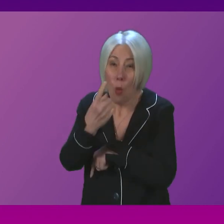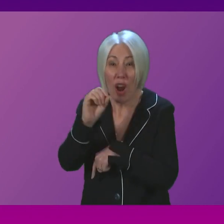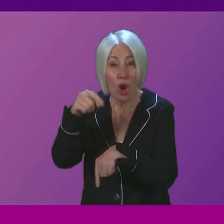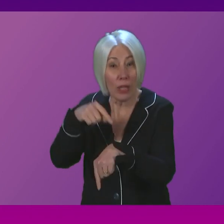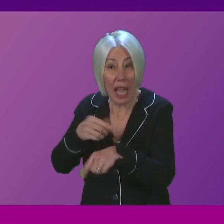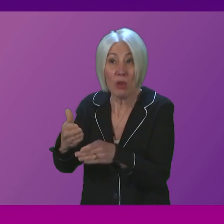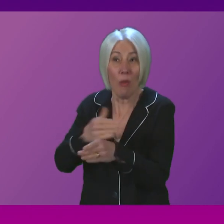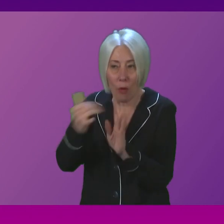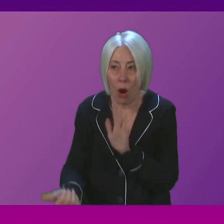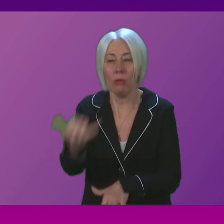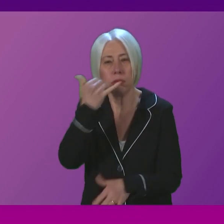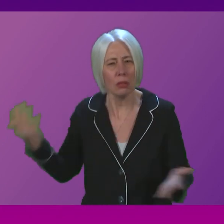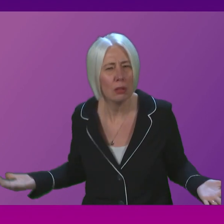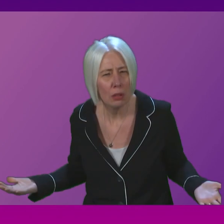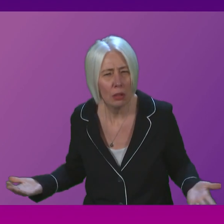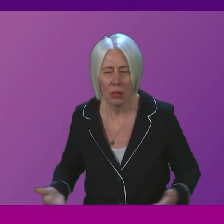First Minister.